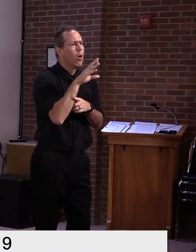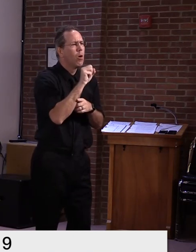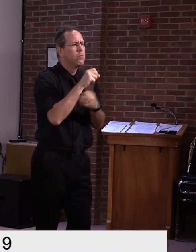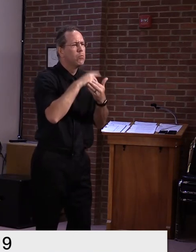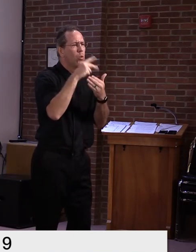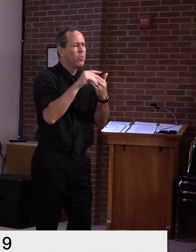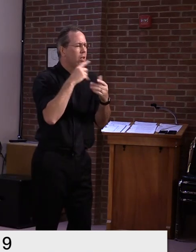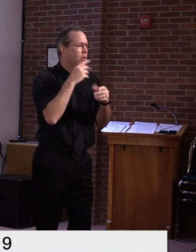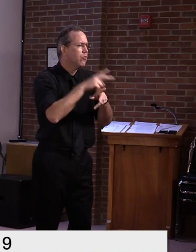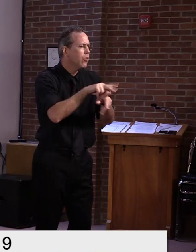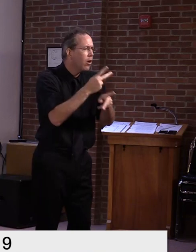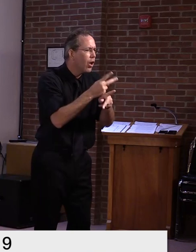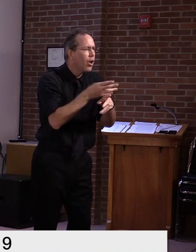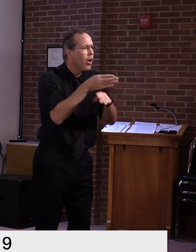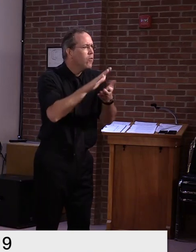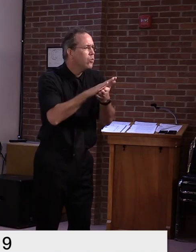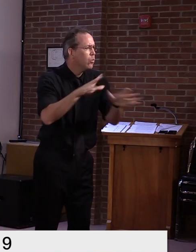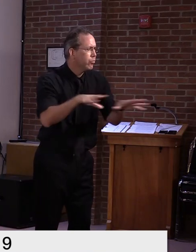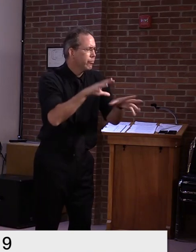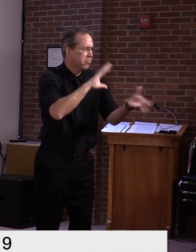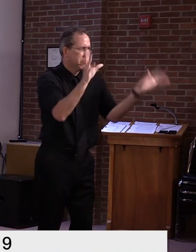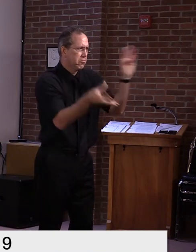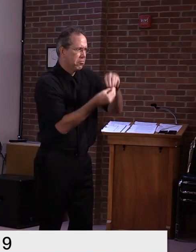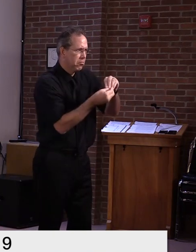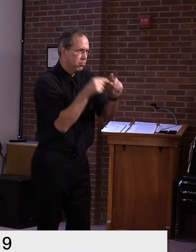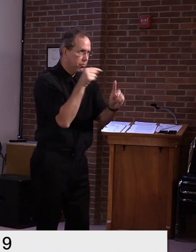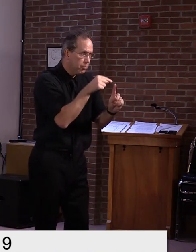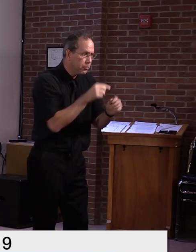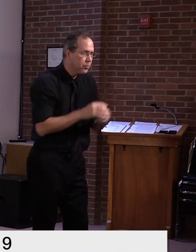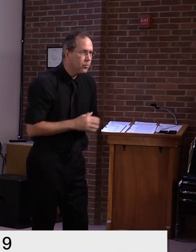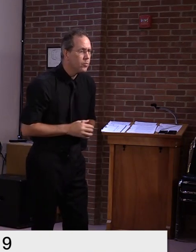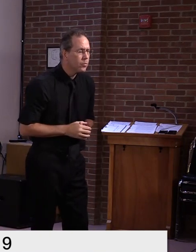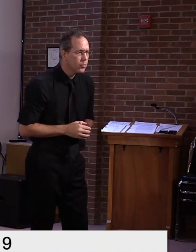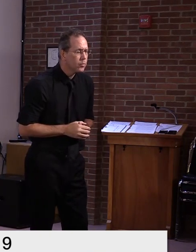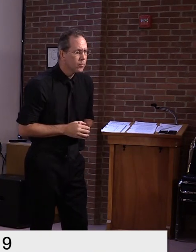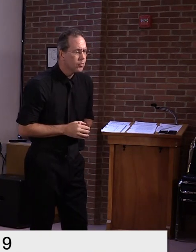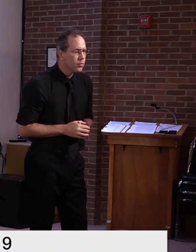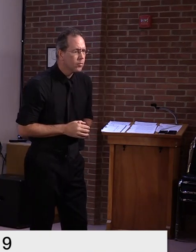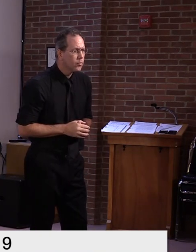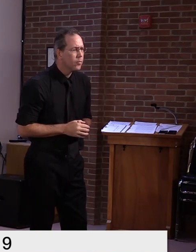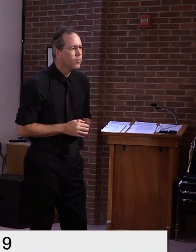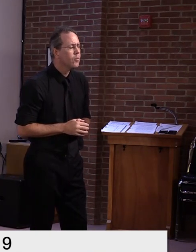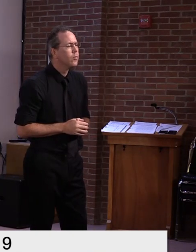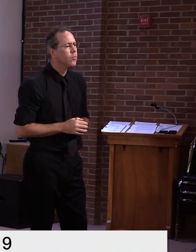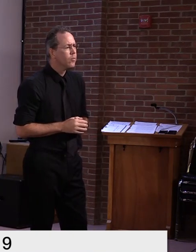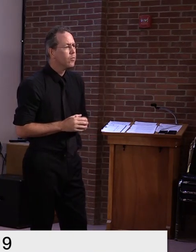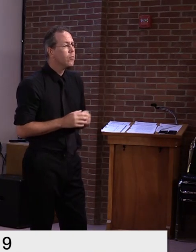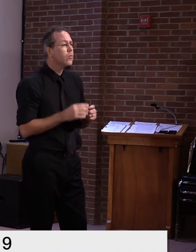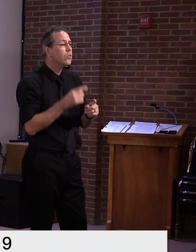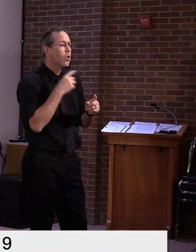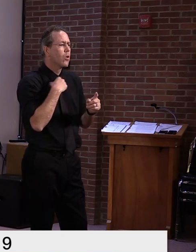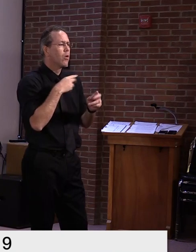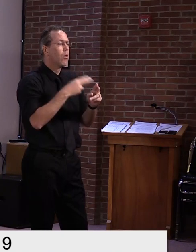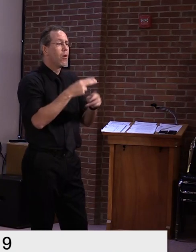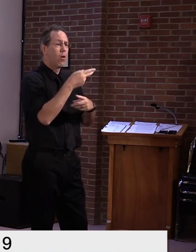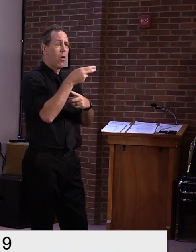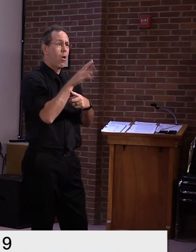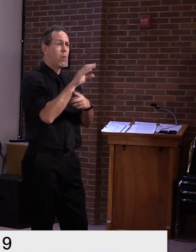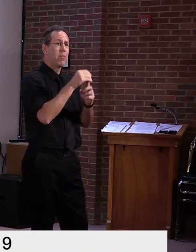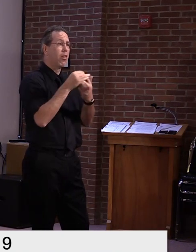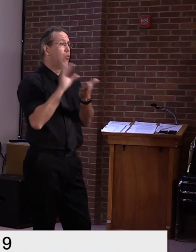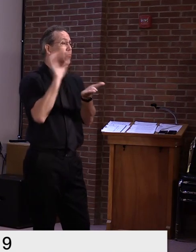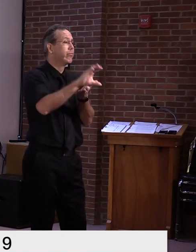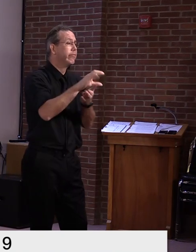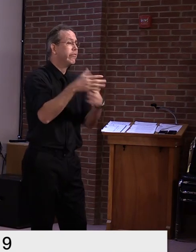be eligible for these funds, the proposed child care hub must operate on remote learning